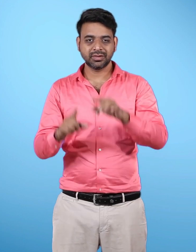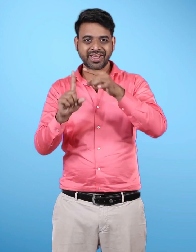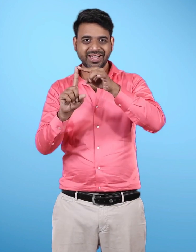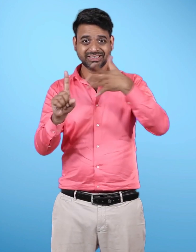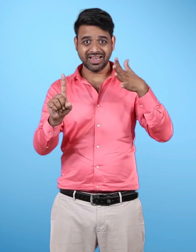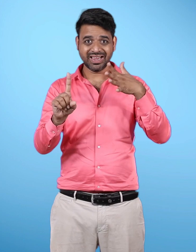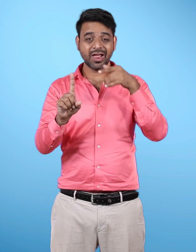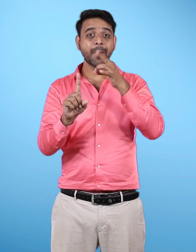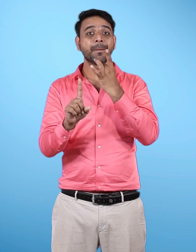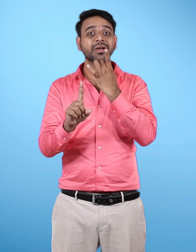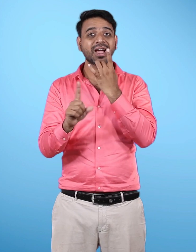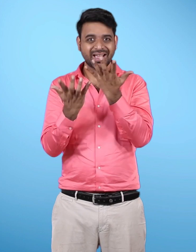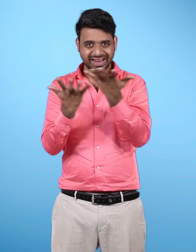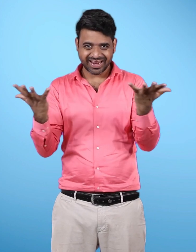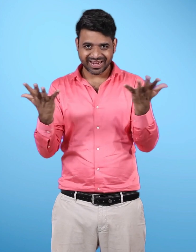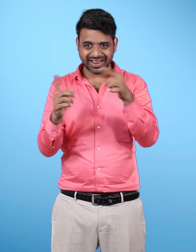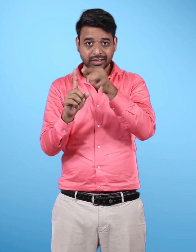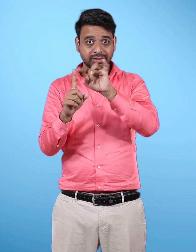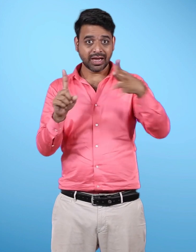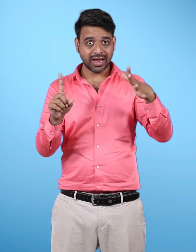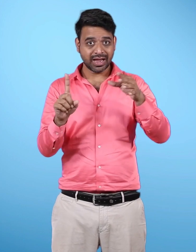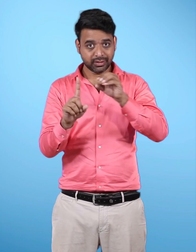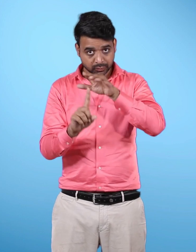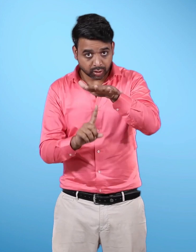Electric current can flow through metals.